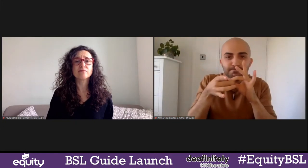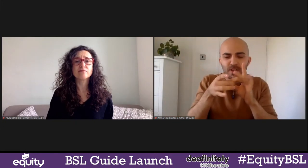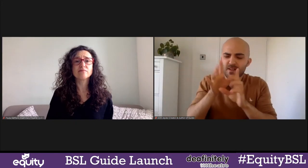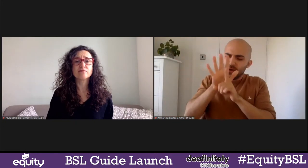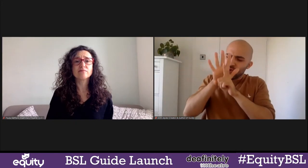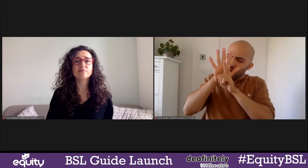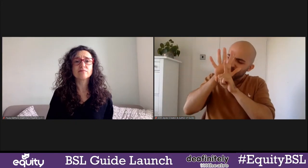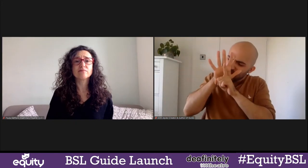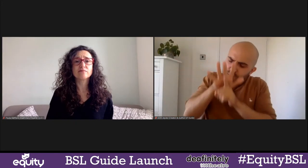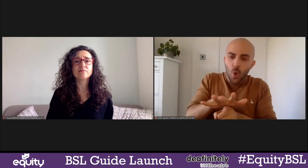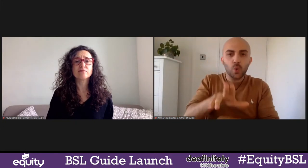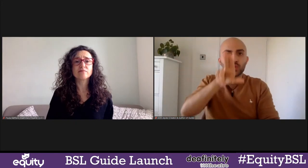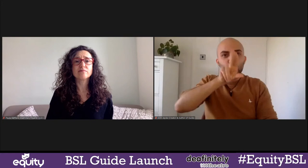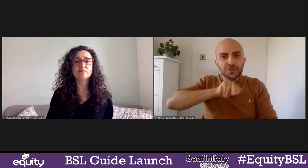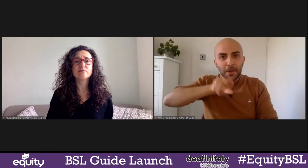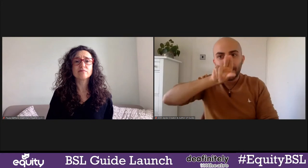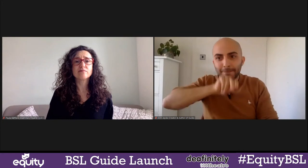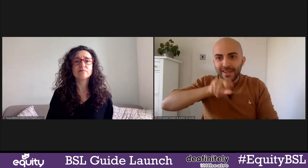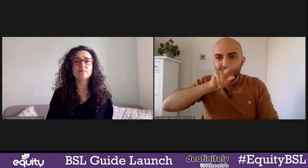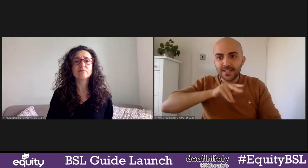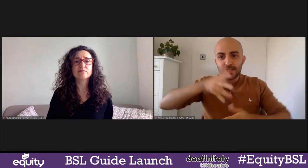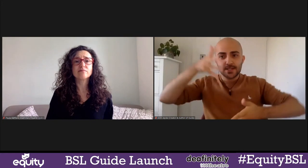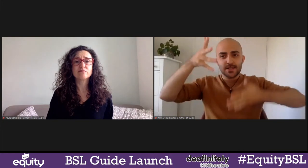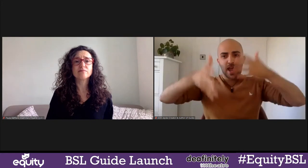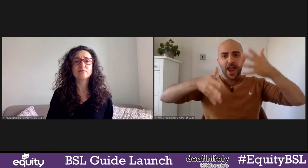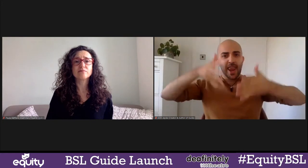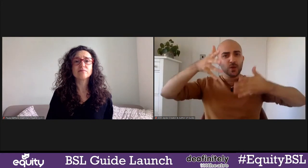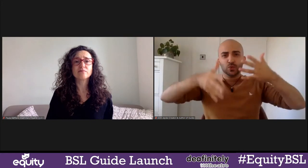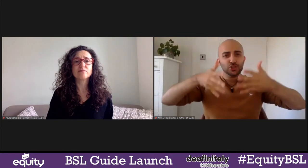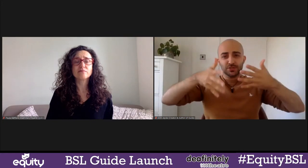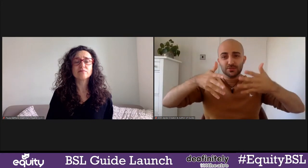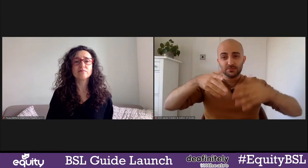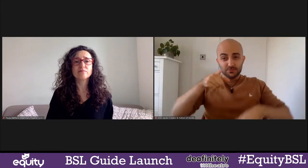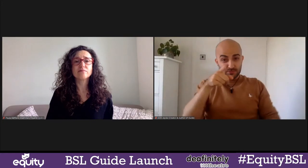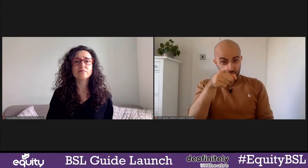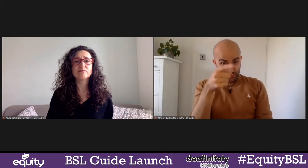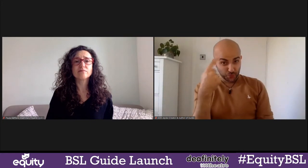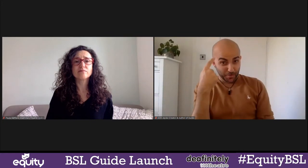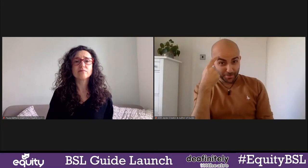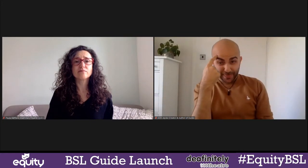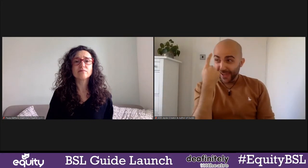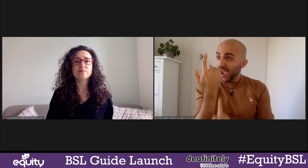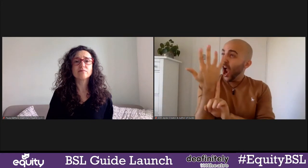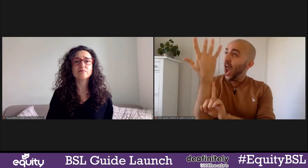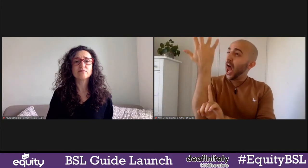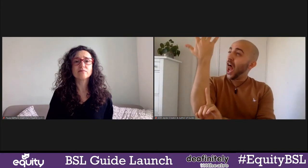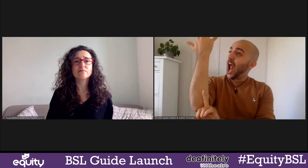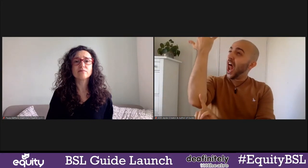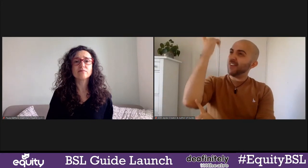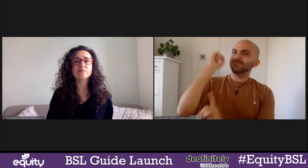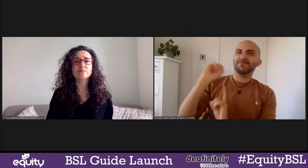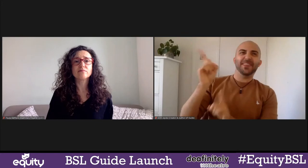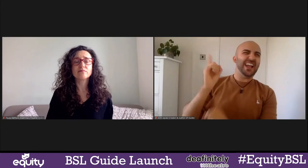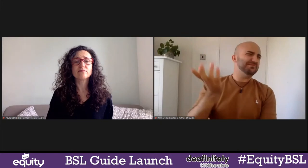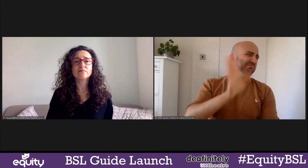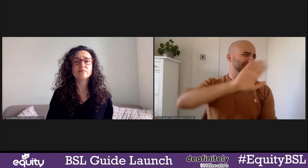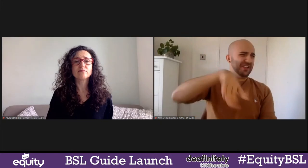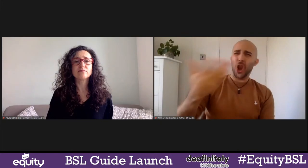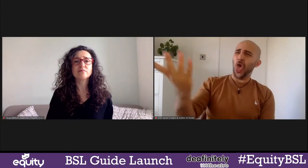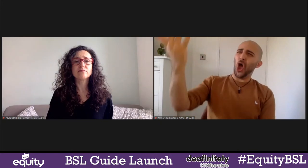So I talked about deaf people not being able to have relationships, being forced to speak, sign language being forbidden. And you think I'm talking